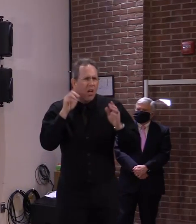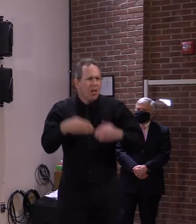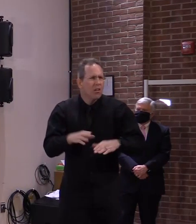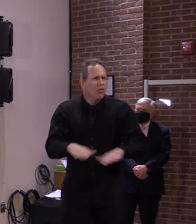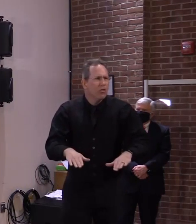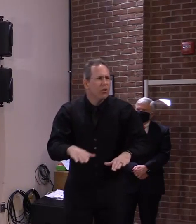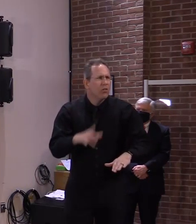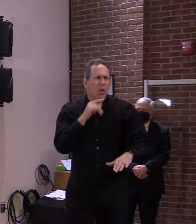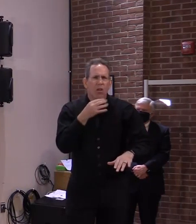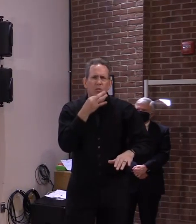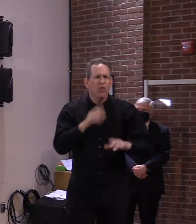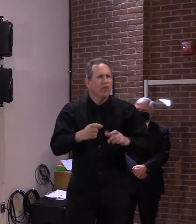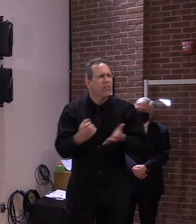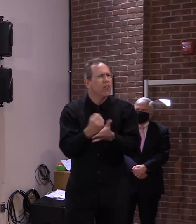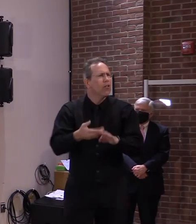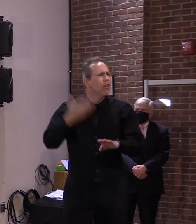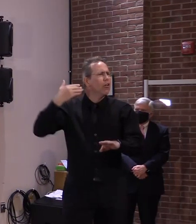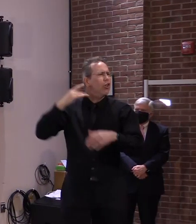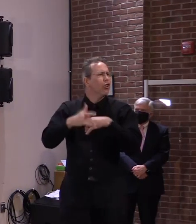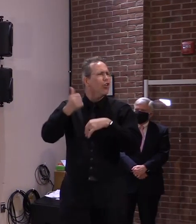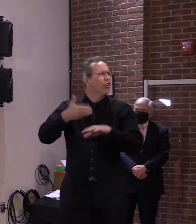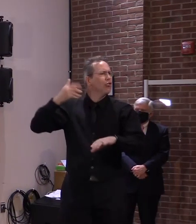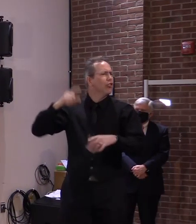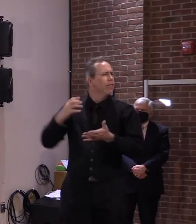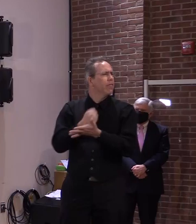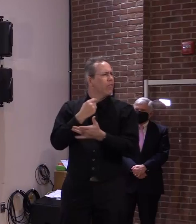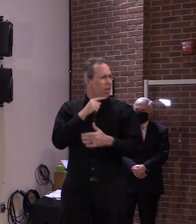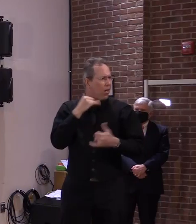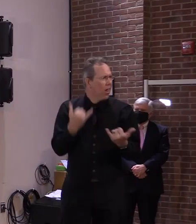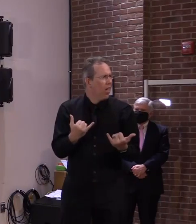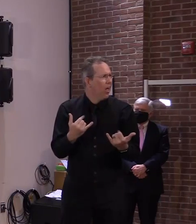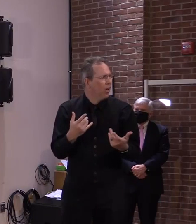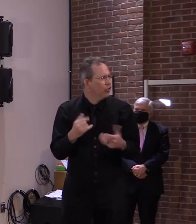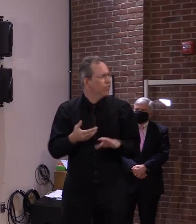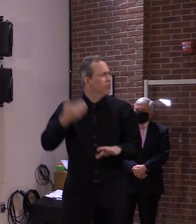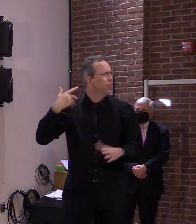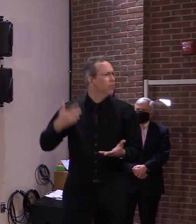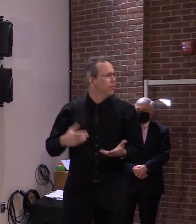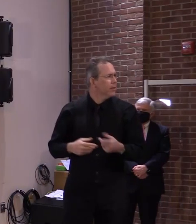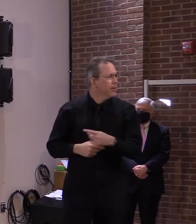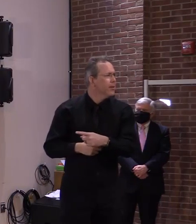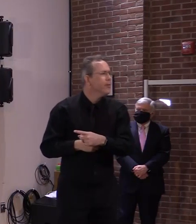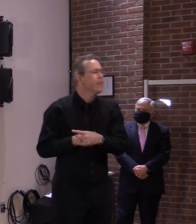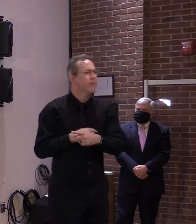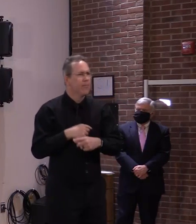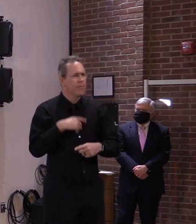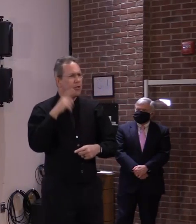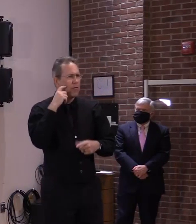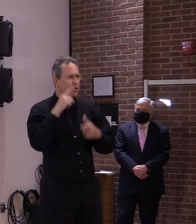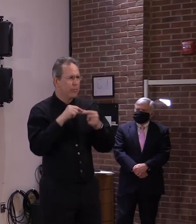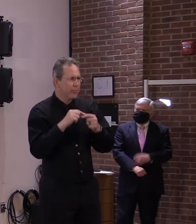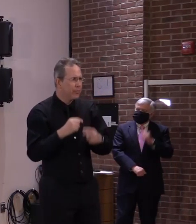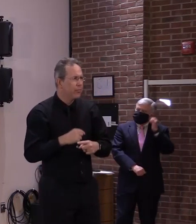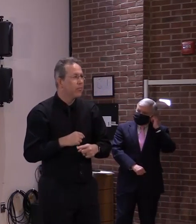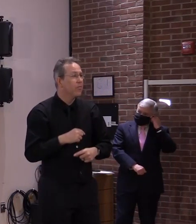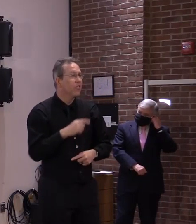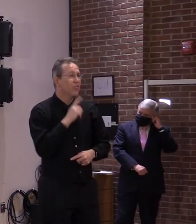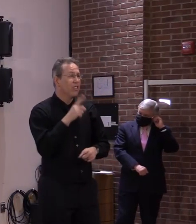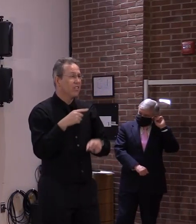would say, I'll let Dr. Levine answer, but you know, we didn't have, nor do we today, have an